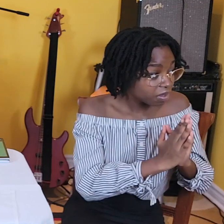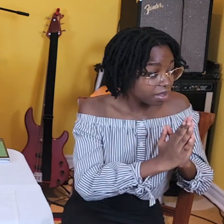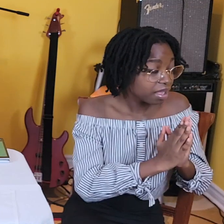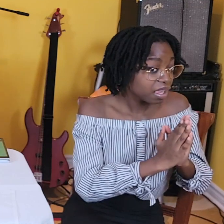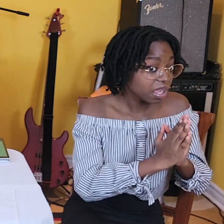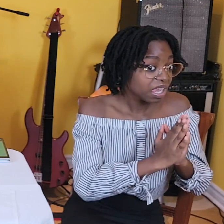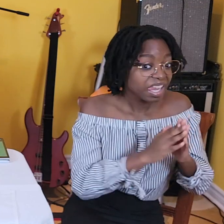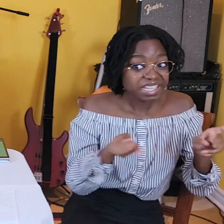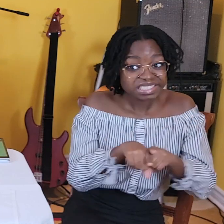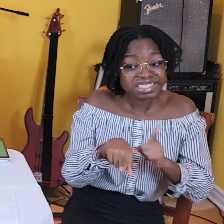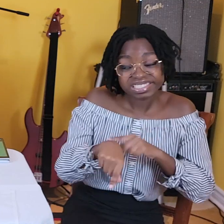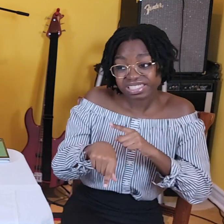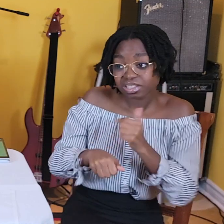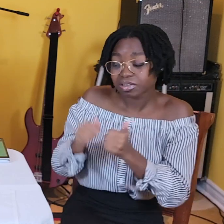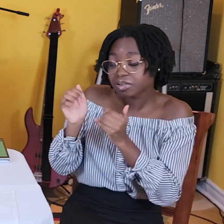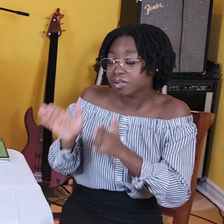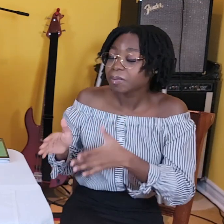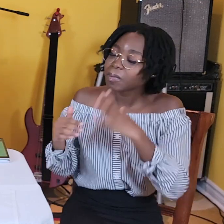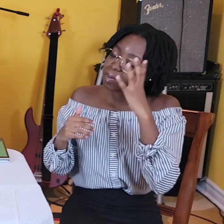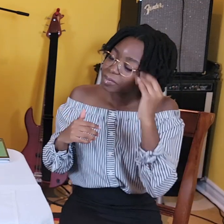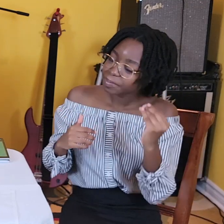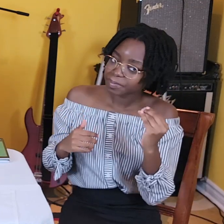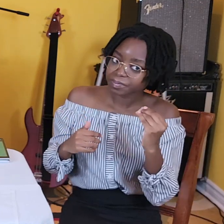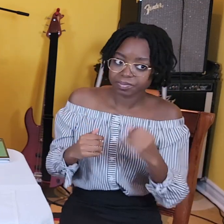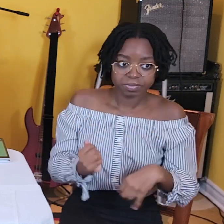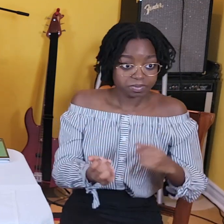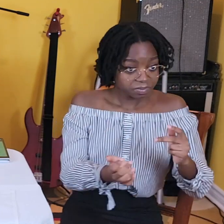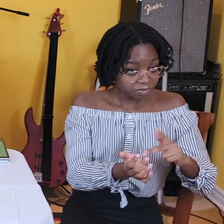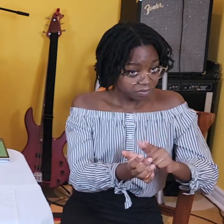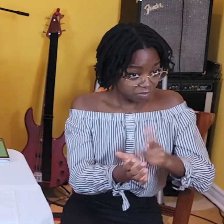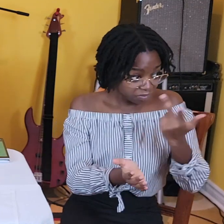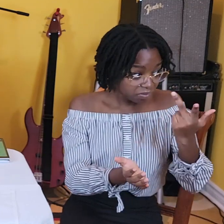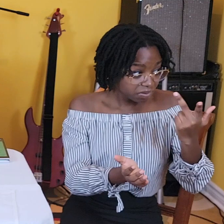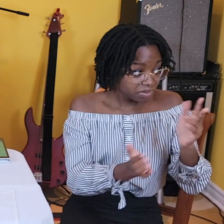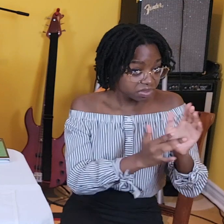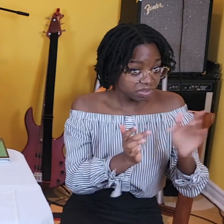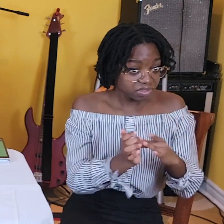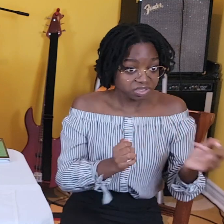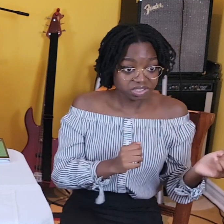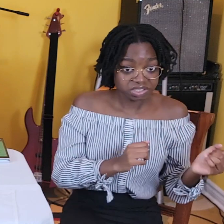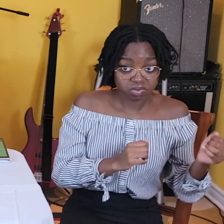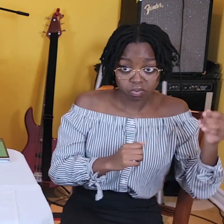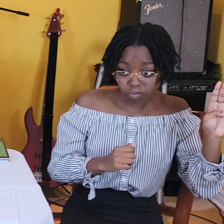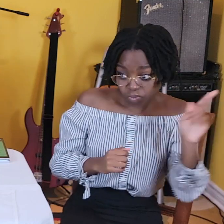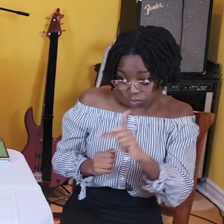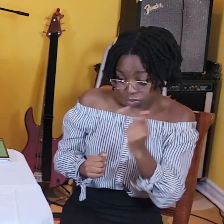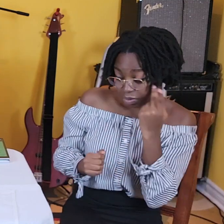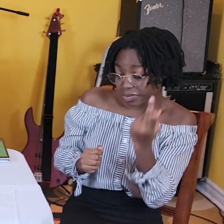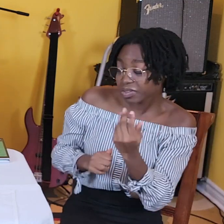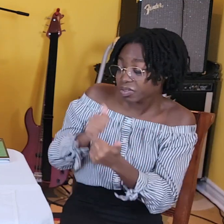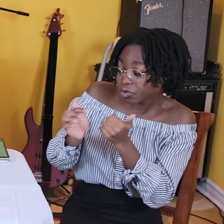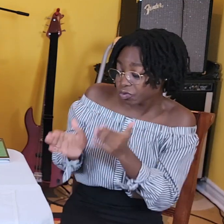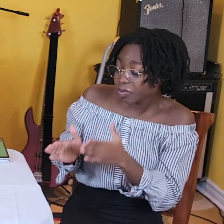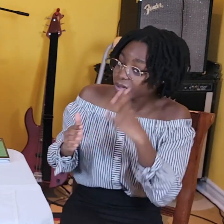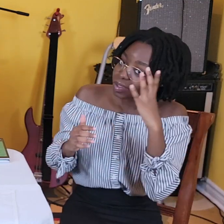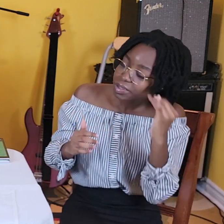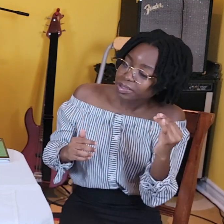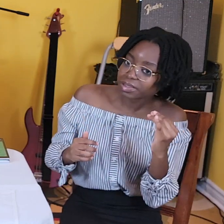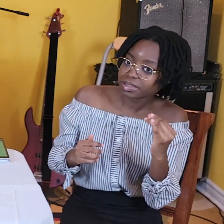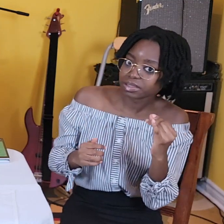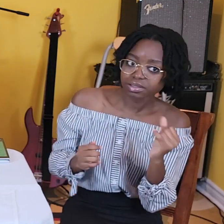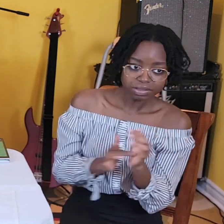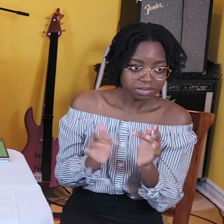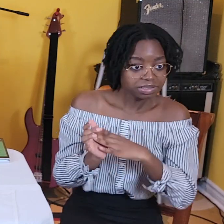asleep. Three times he came, and three times they were sleeping. And he said, "Indeed, the spirit